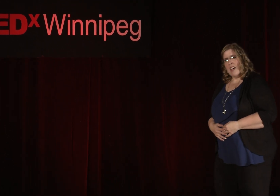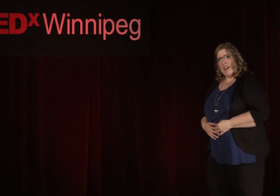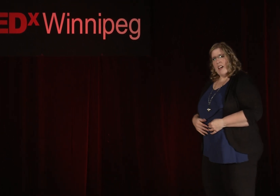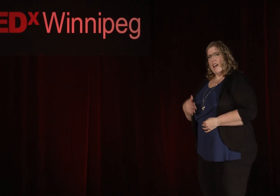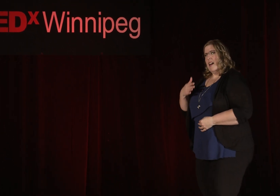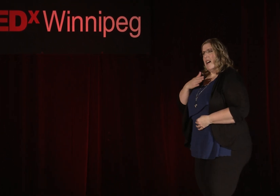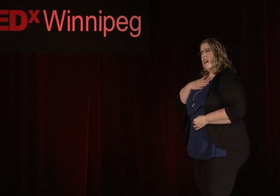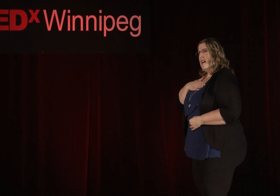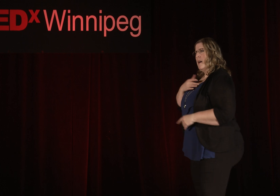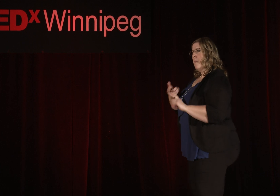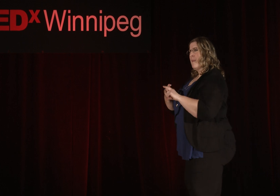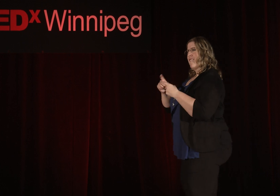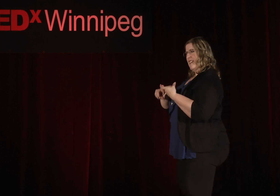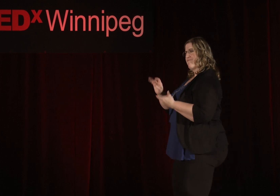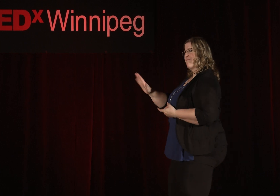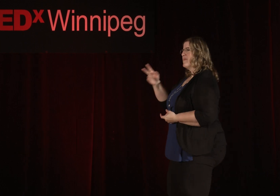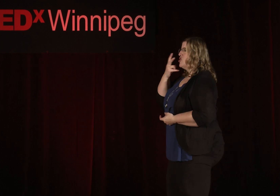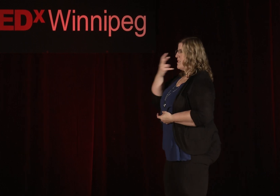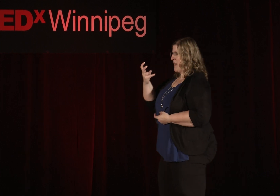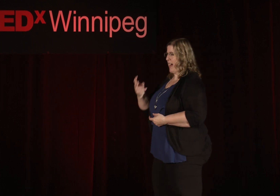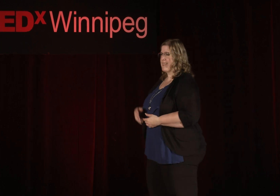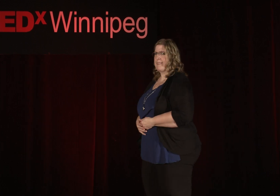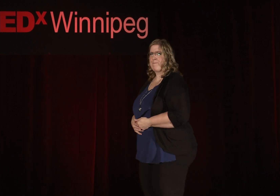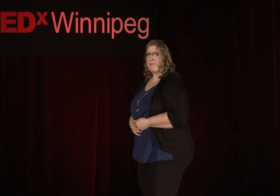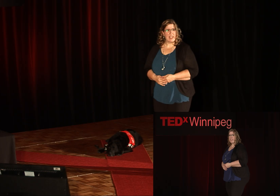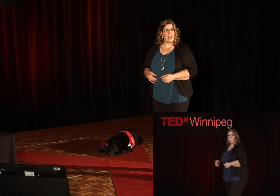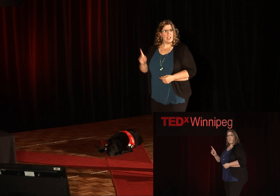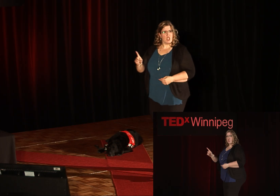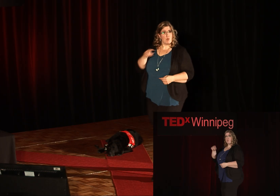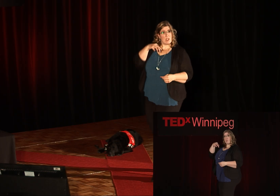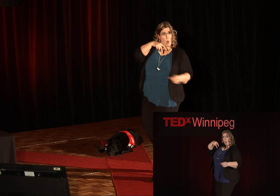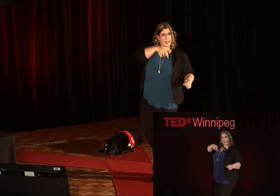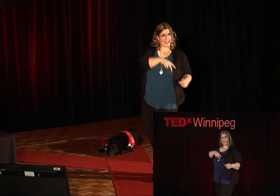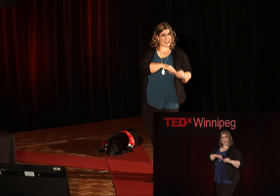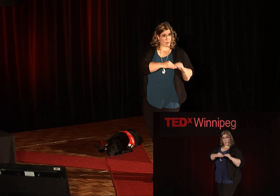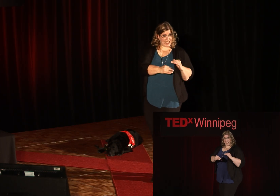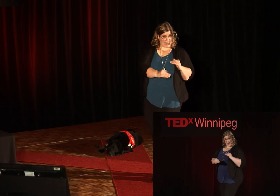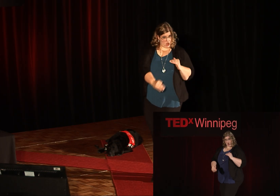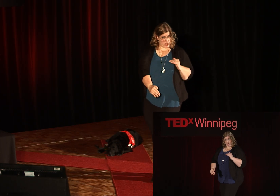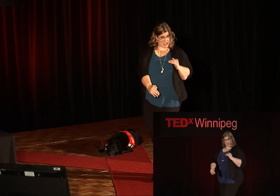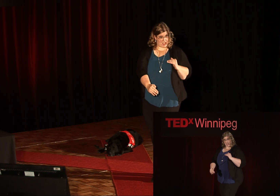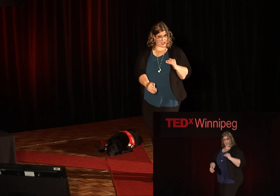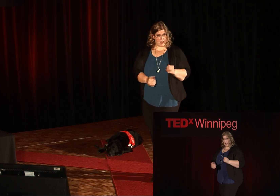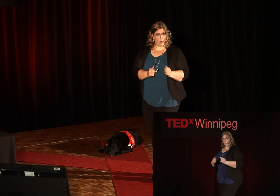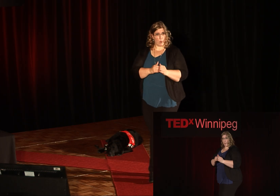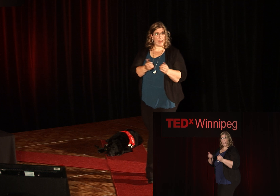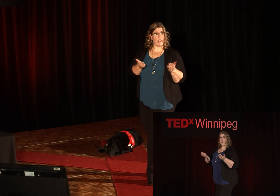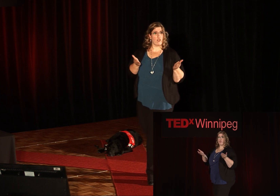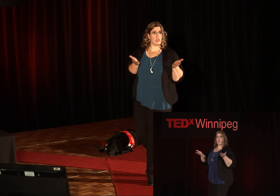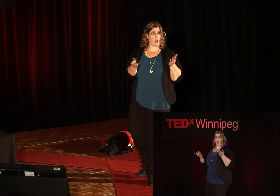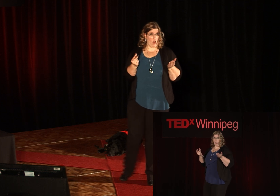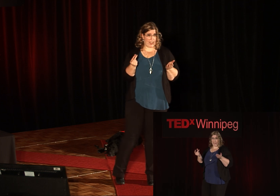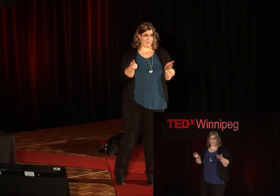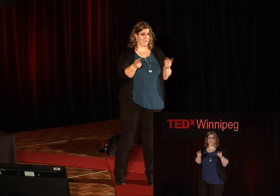A friend of mine, who's blind, was going down some stairs with her service dog